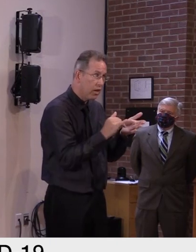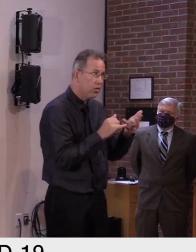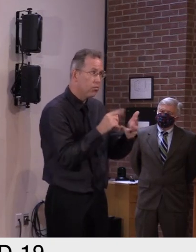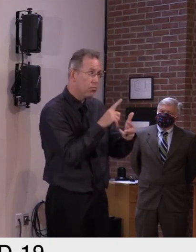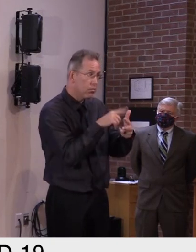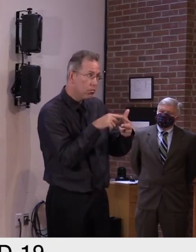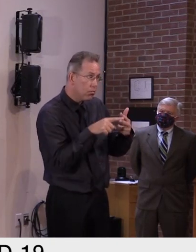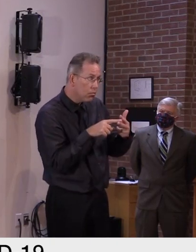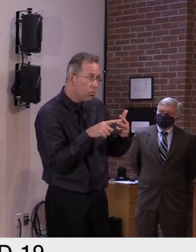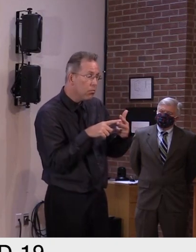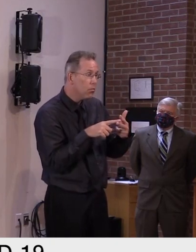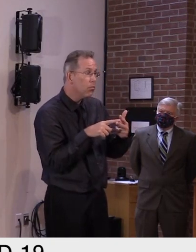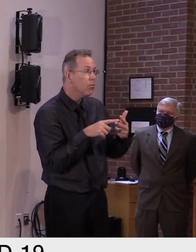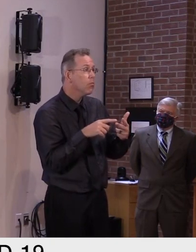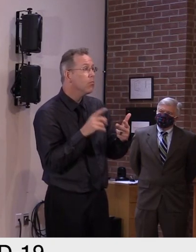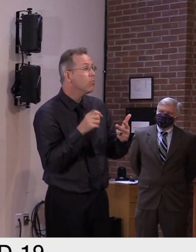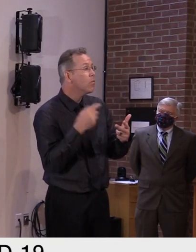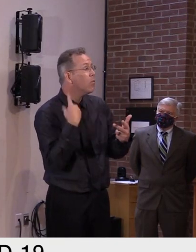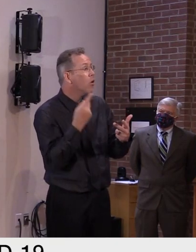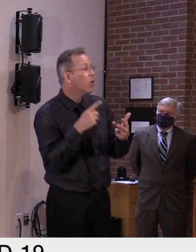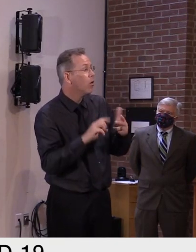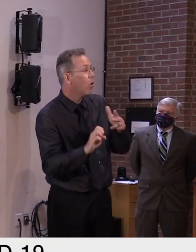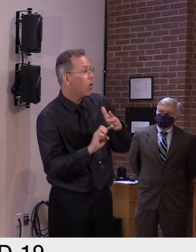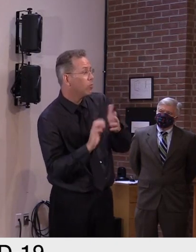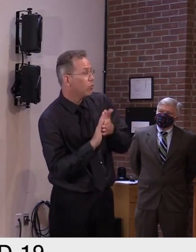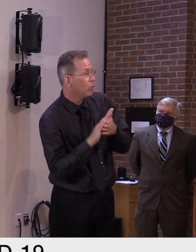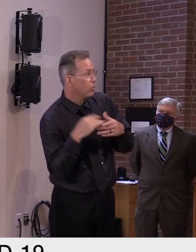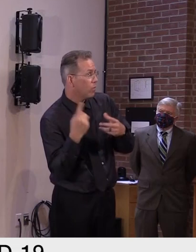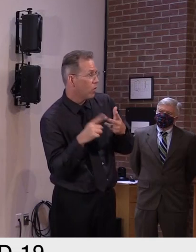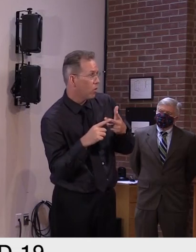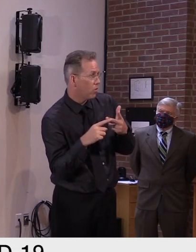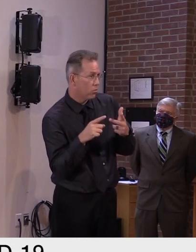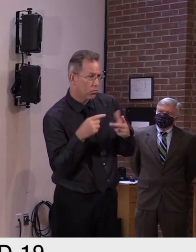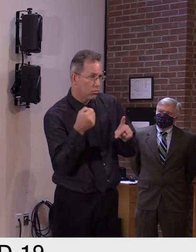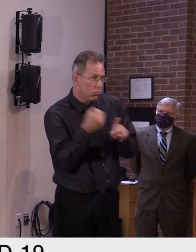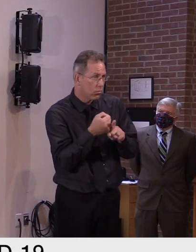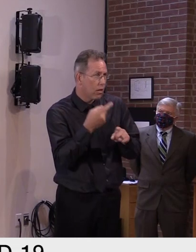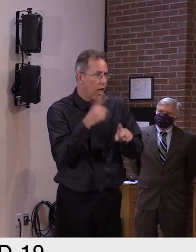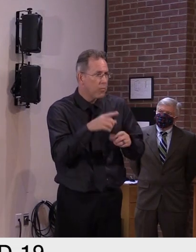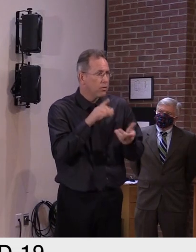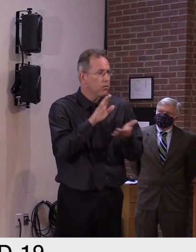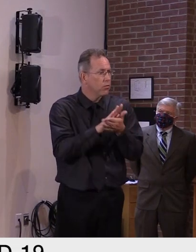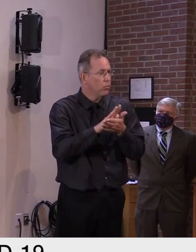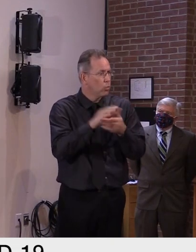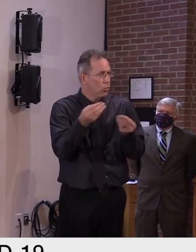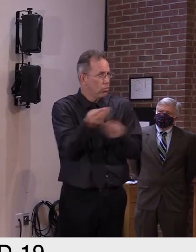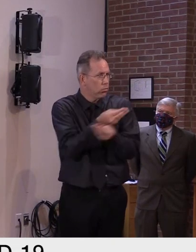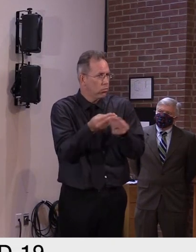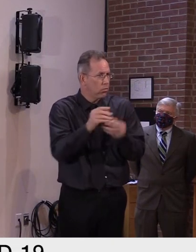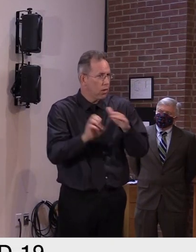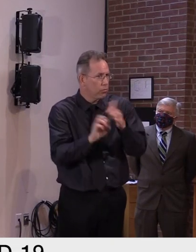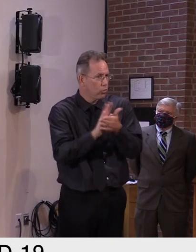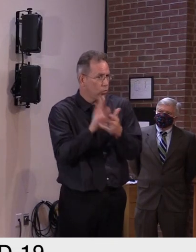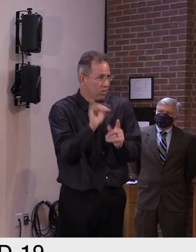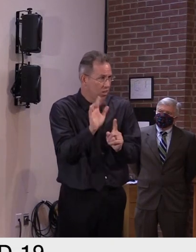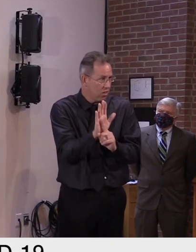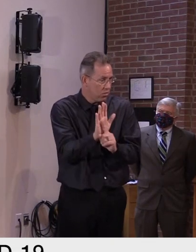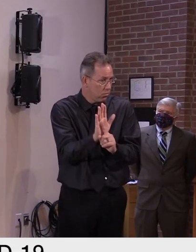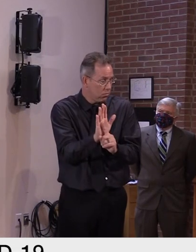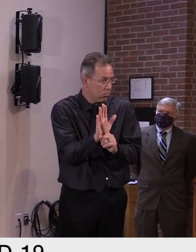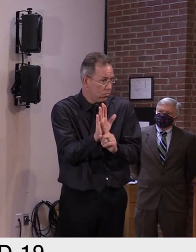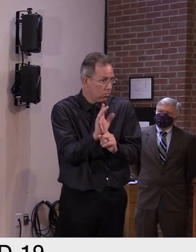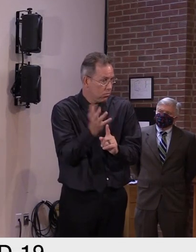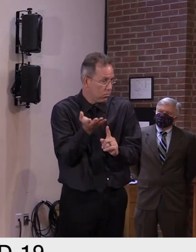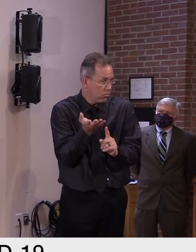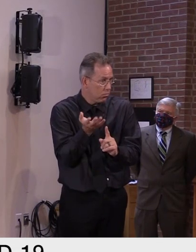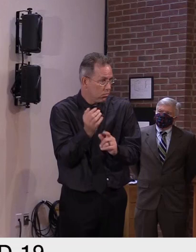is so far the only case of within school transmission that we know about. They've reported 6 cases